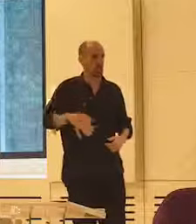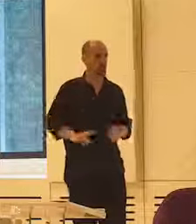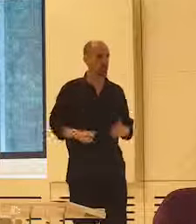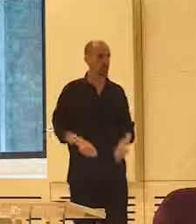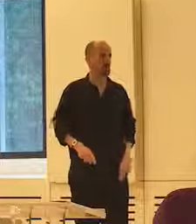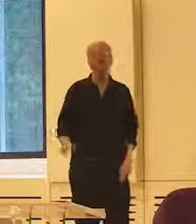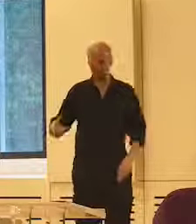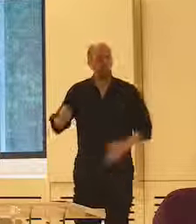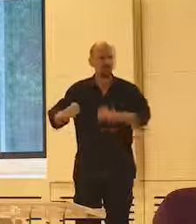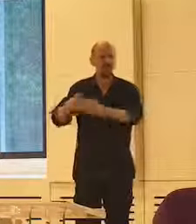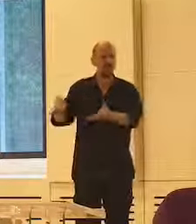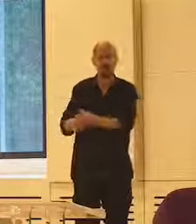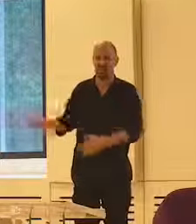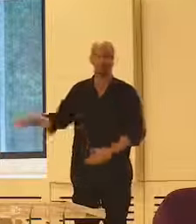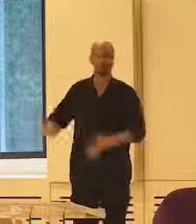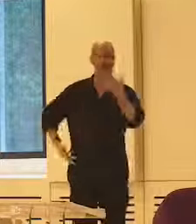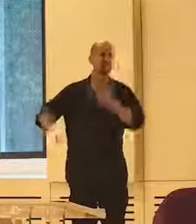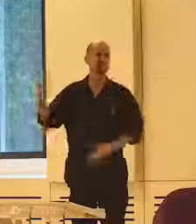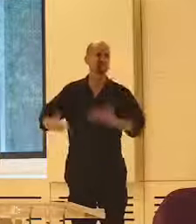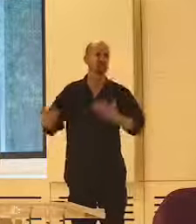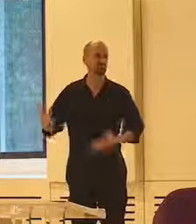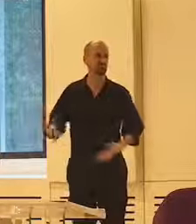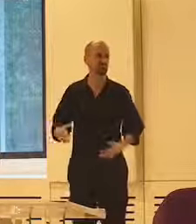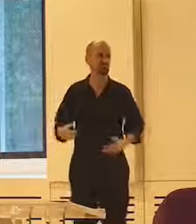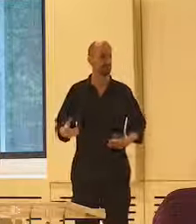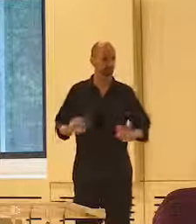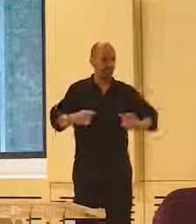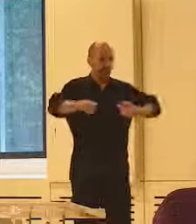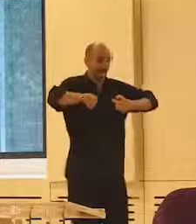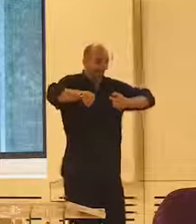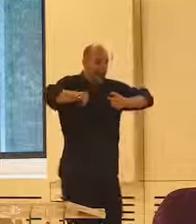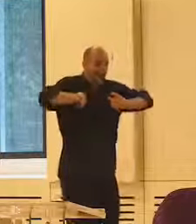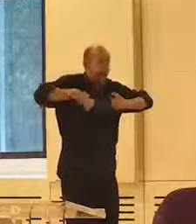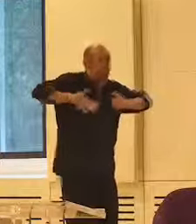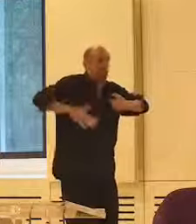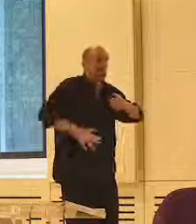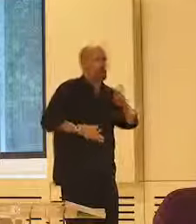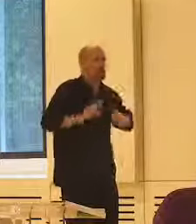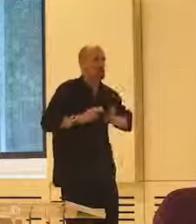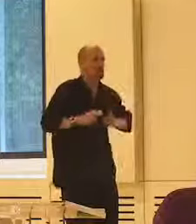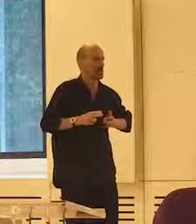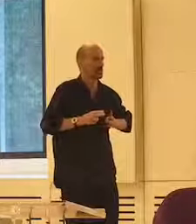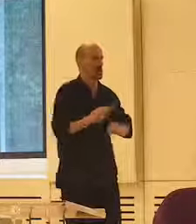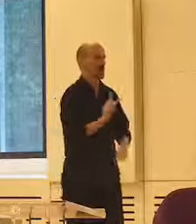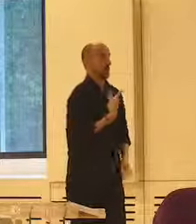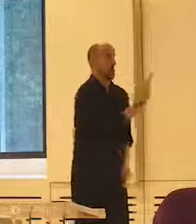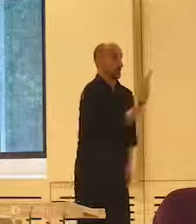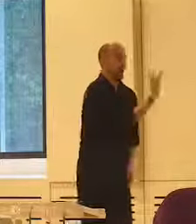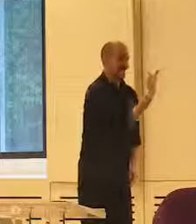is, okay, I don't need an interpreter. I mean, he's a full BSO user. And he says,